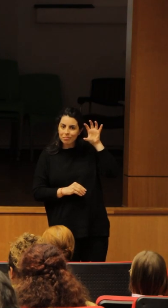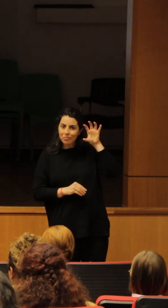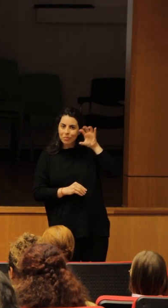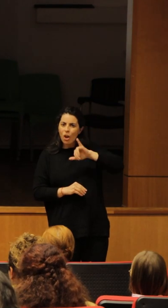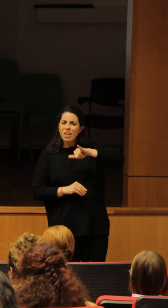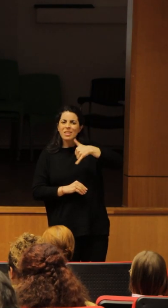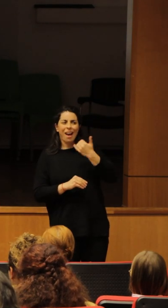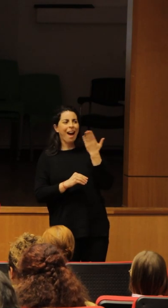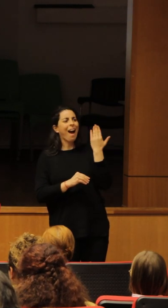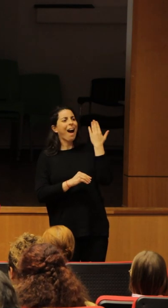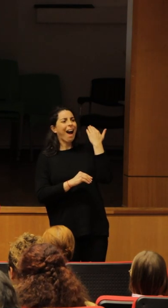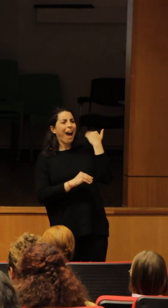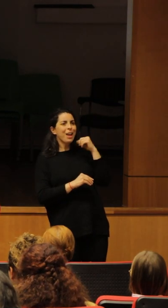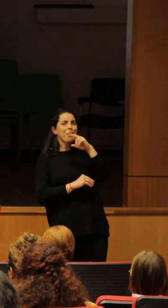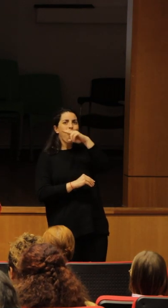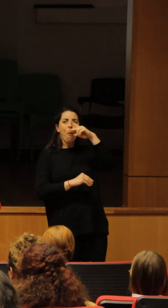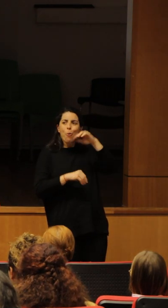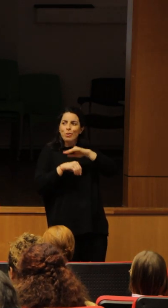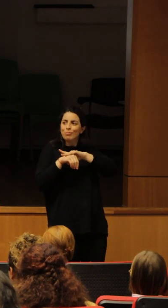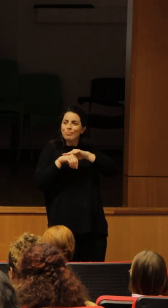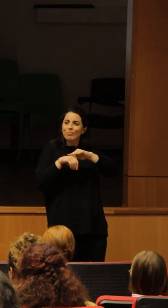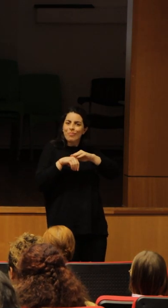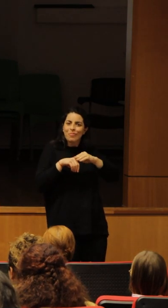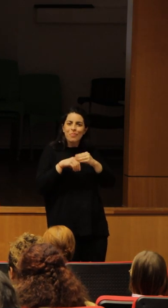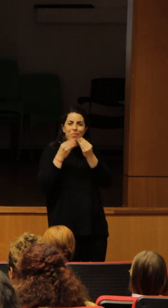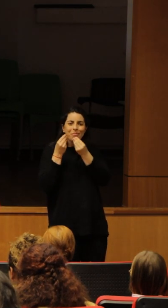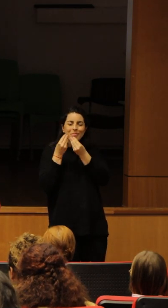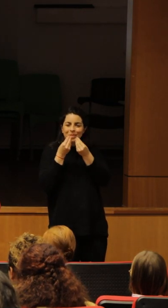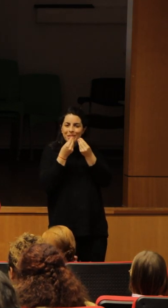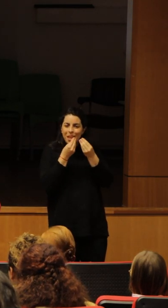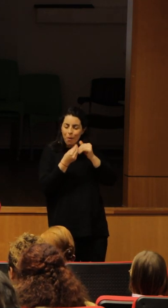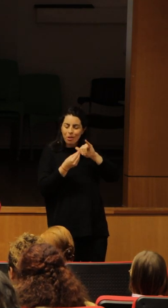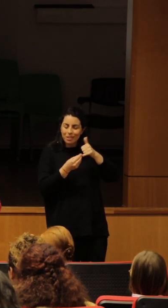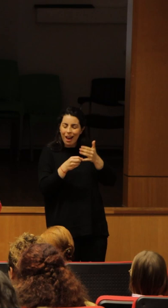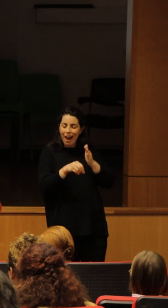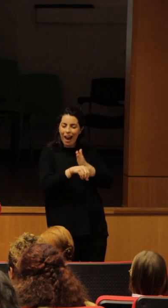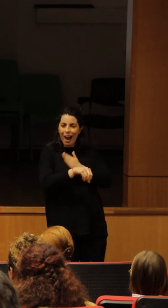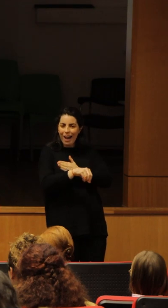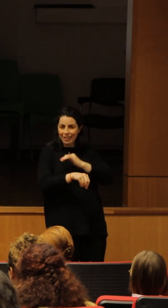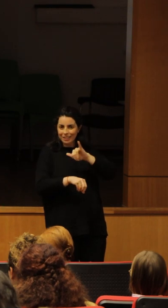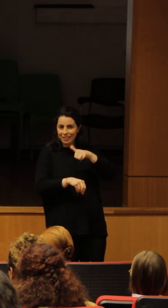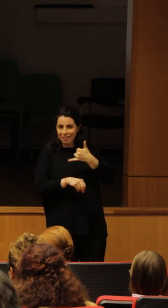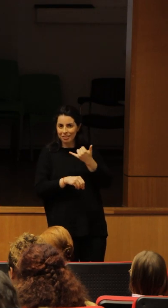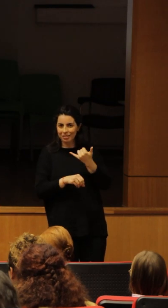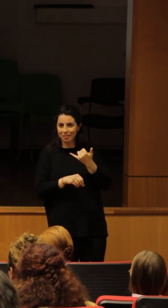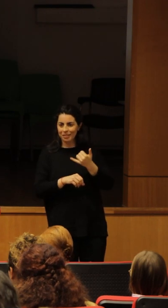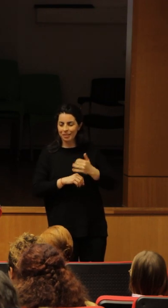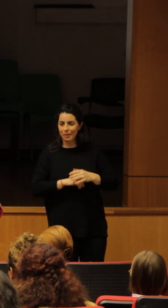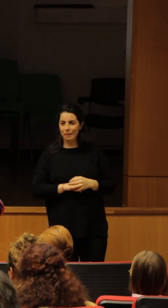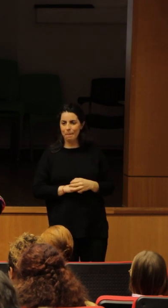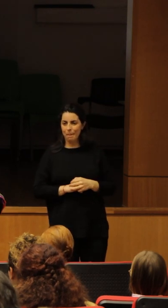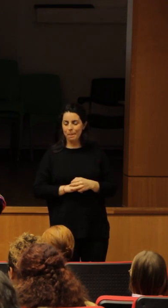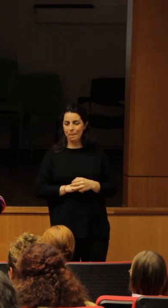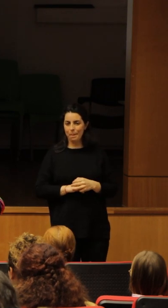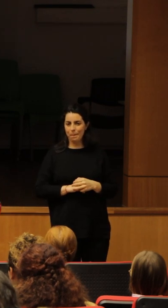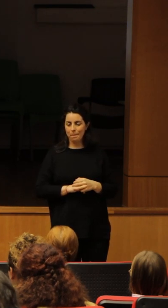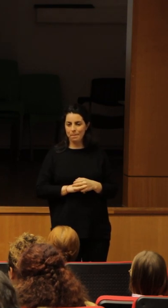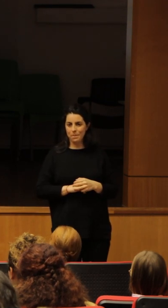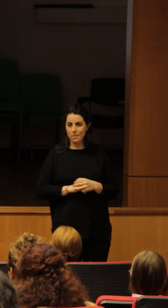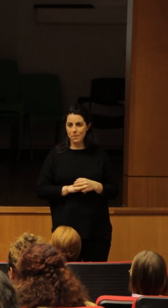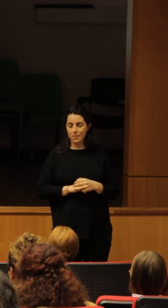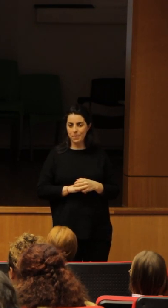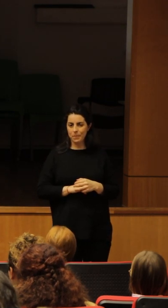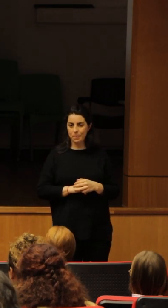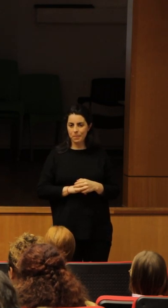que vimos, que saboreamos, que tocamos. And because of the things that we try to change, life and love and hate and problems, they're